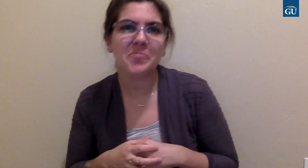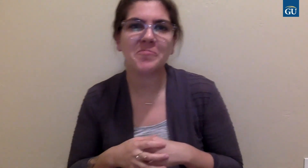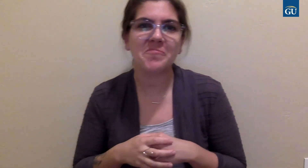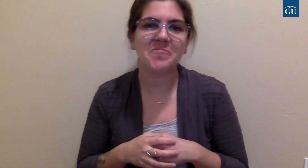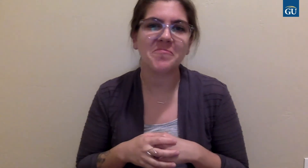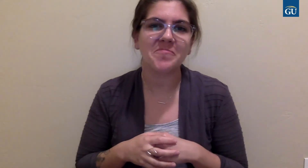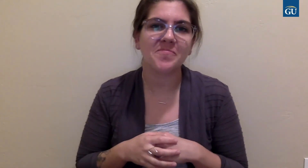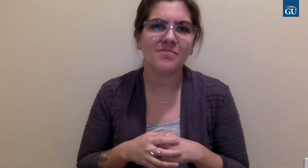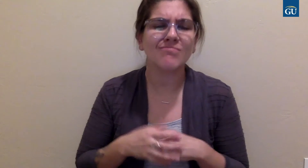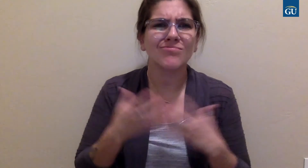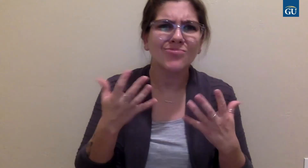age?